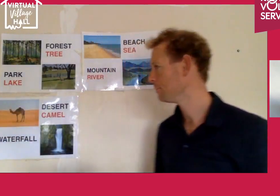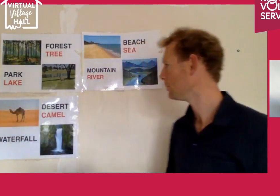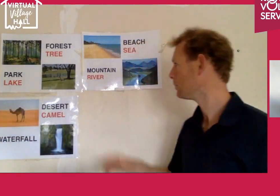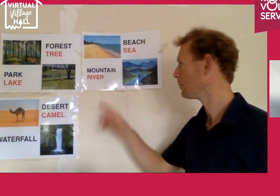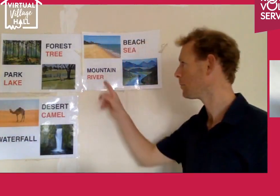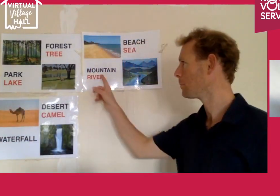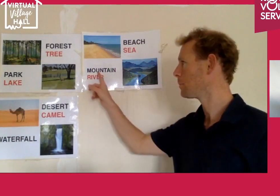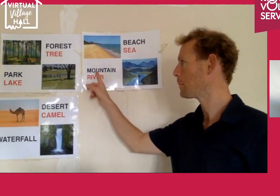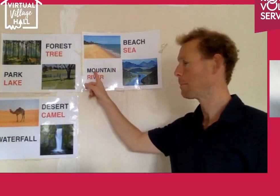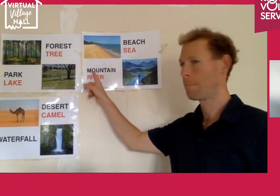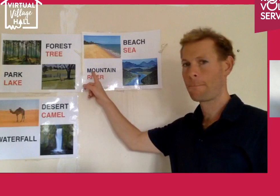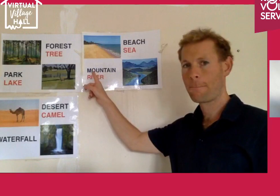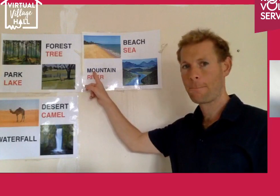can add to your use of sign.